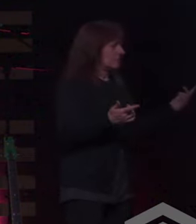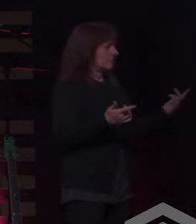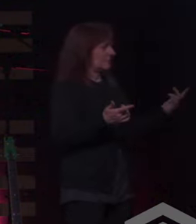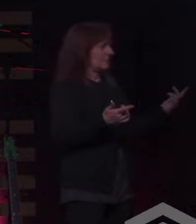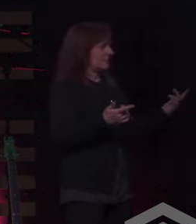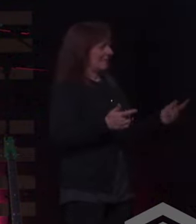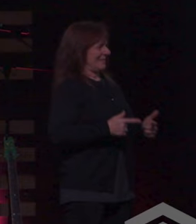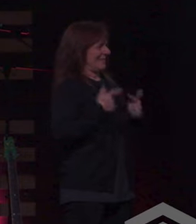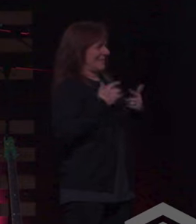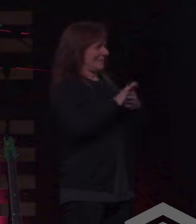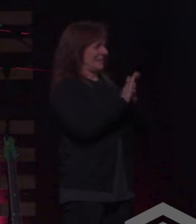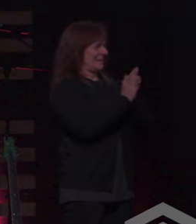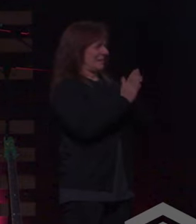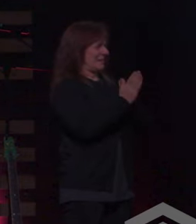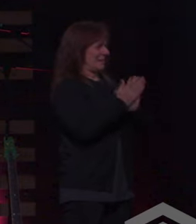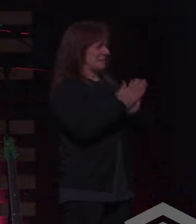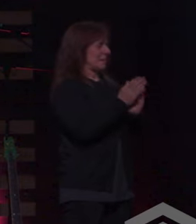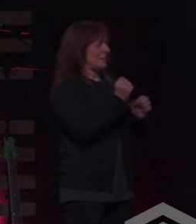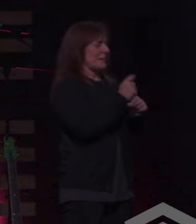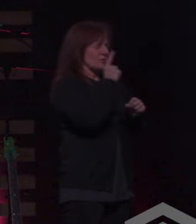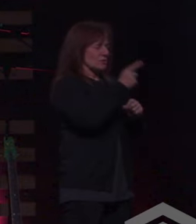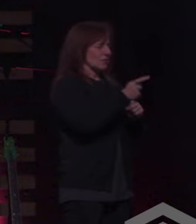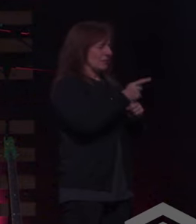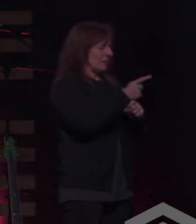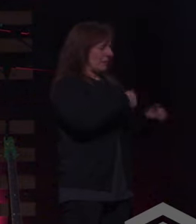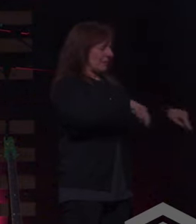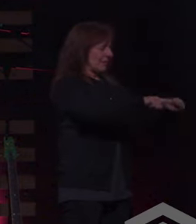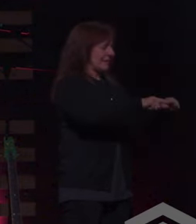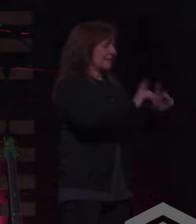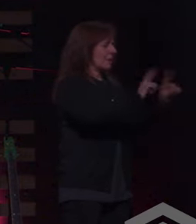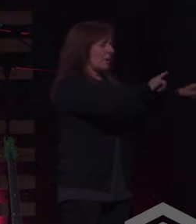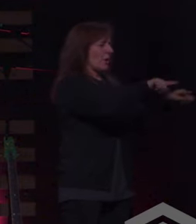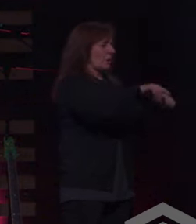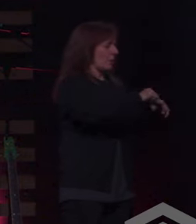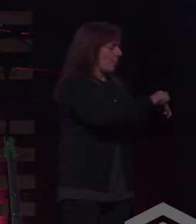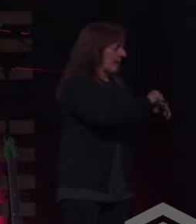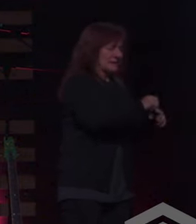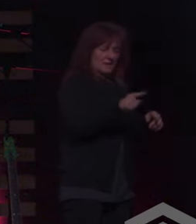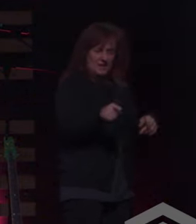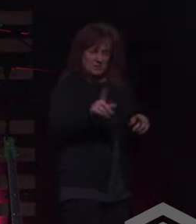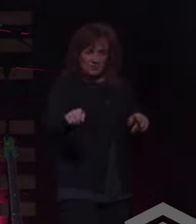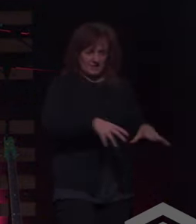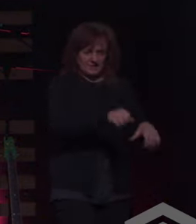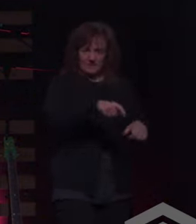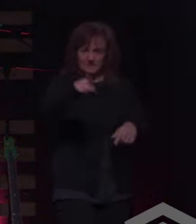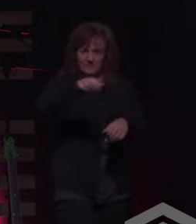And your life becomes making sure your calendars sync up so you get kids to practice and go this way and that way.